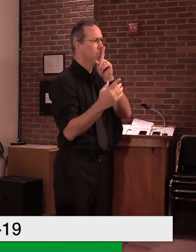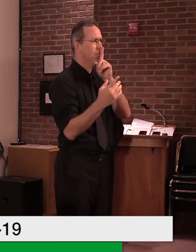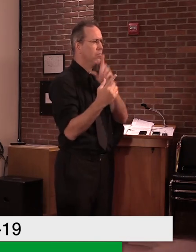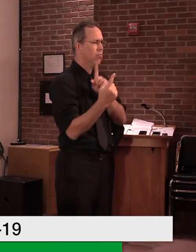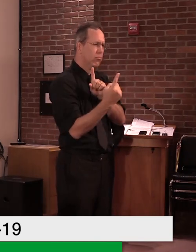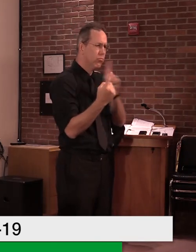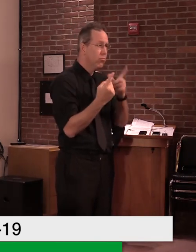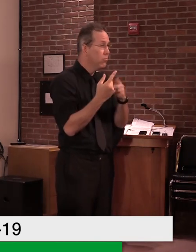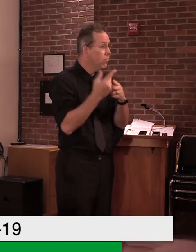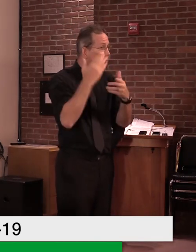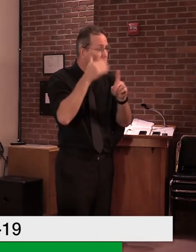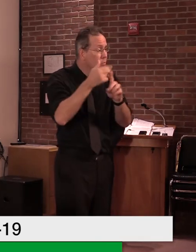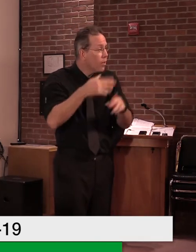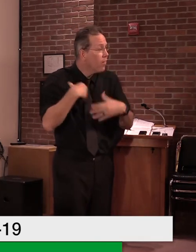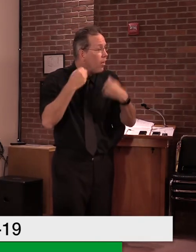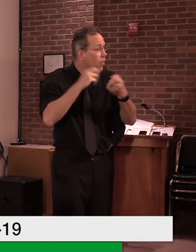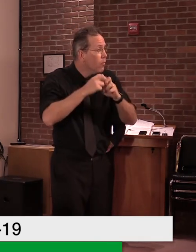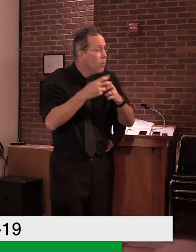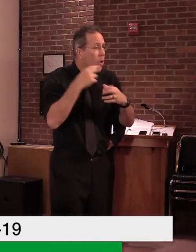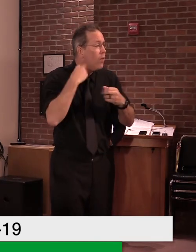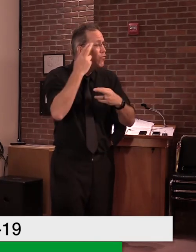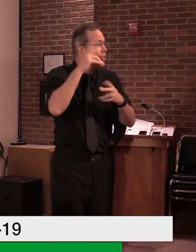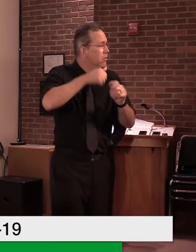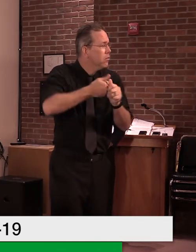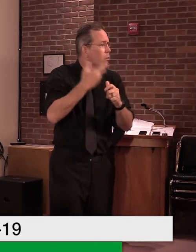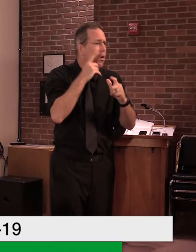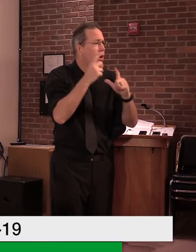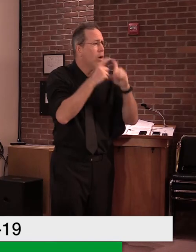It seems like there might be some conflict between the